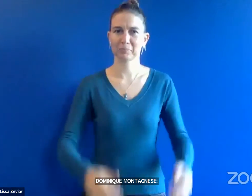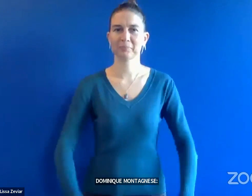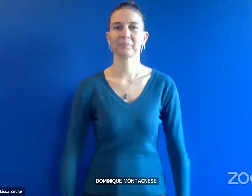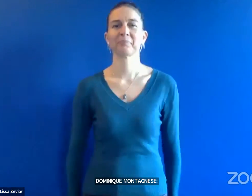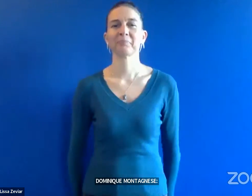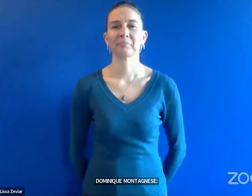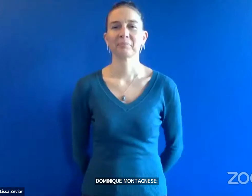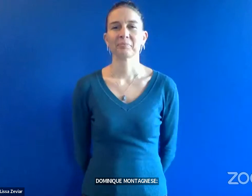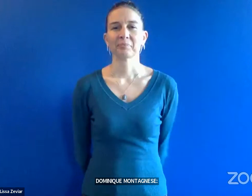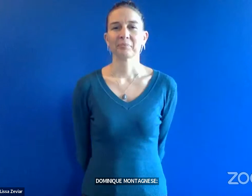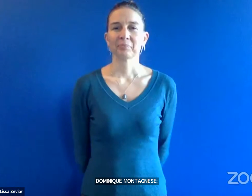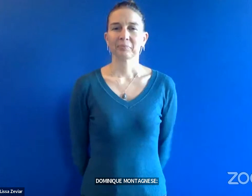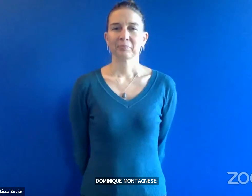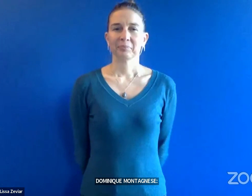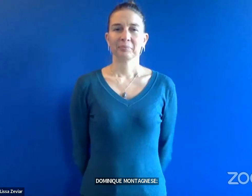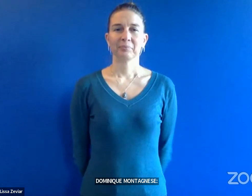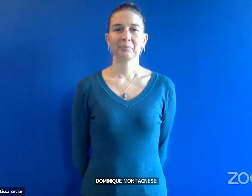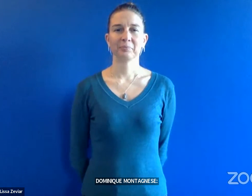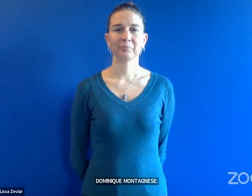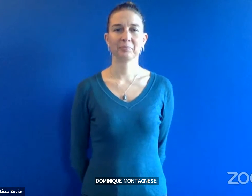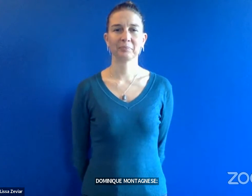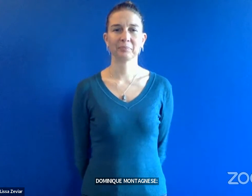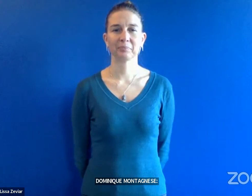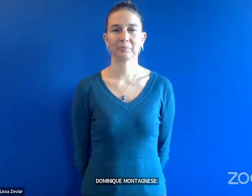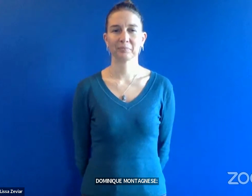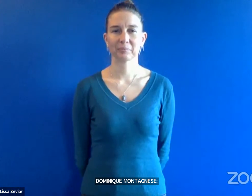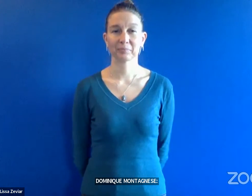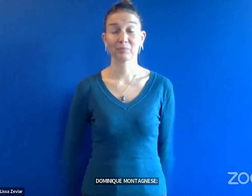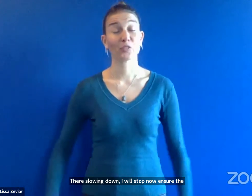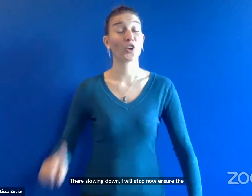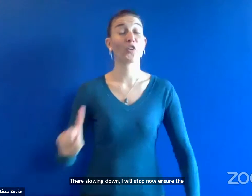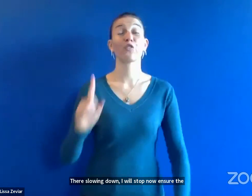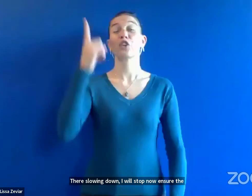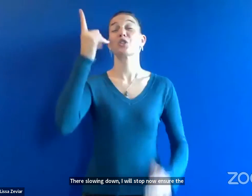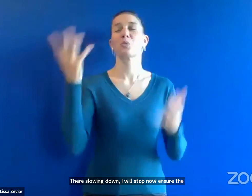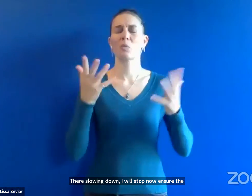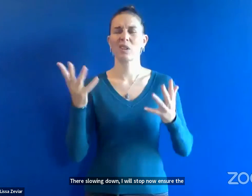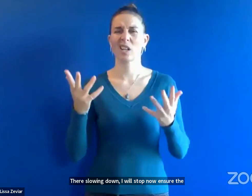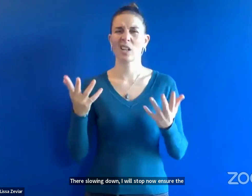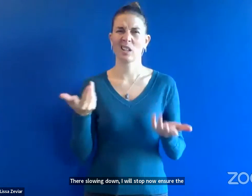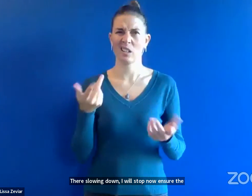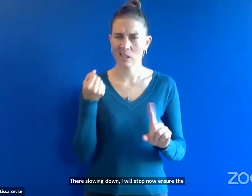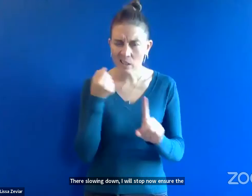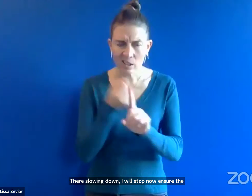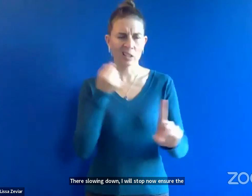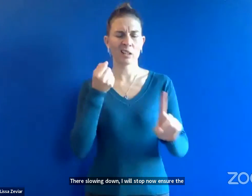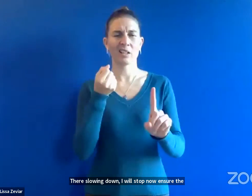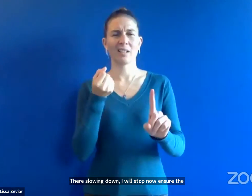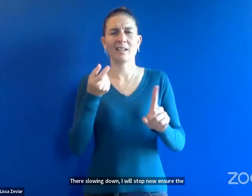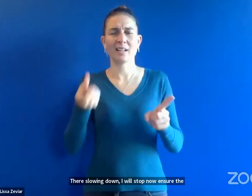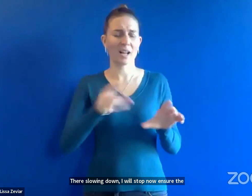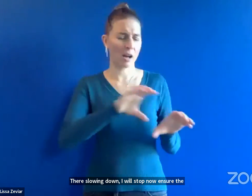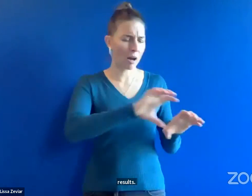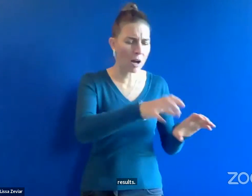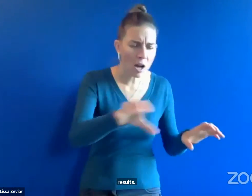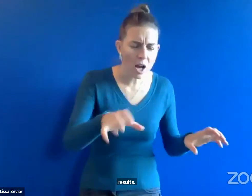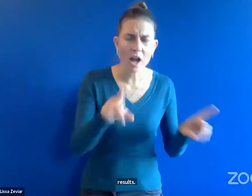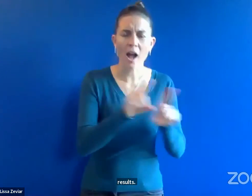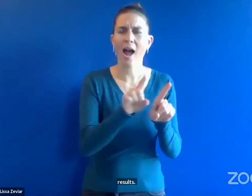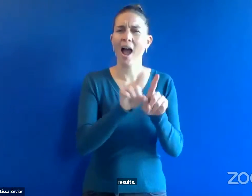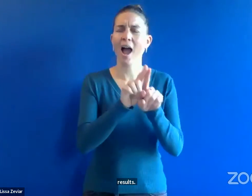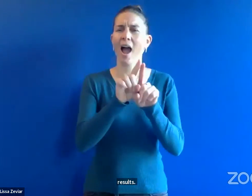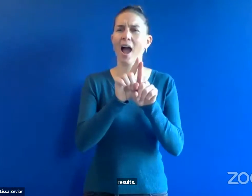Okay, so yes, the first place goes to the low number of countries and higher education